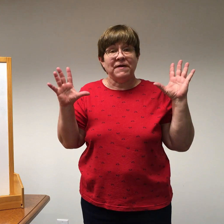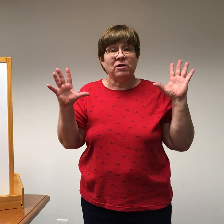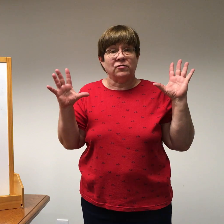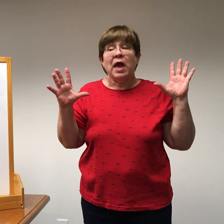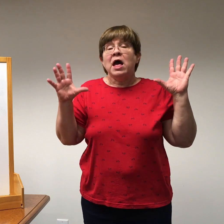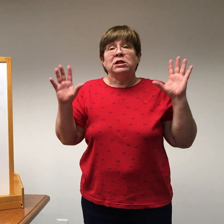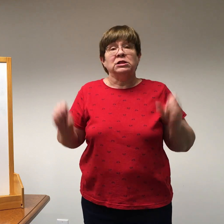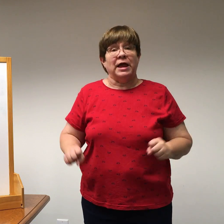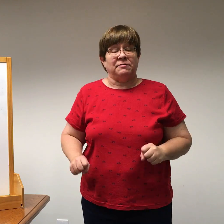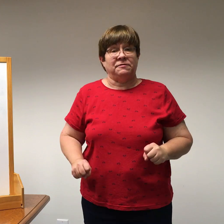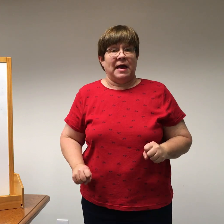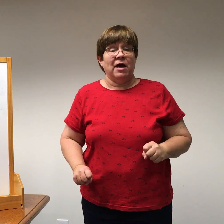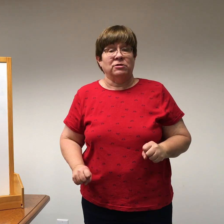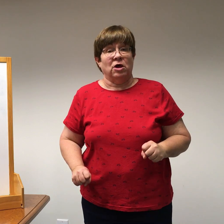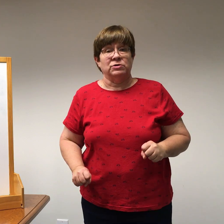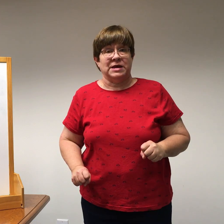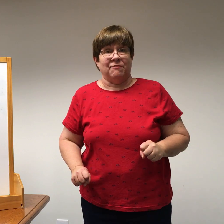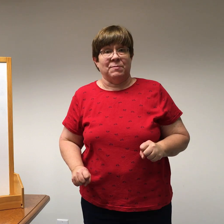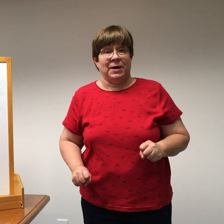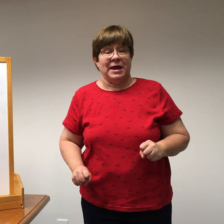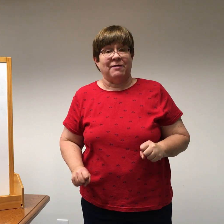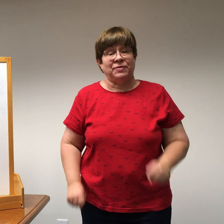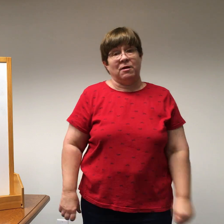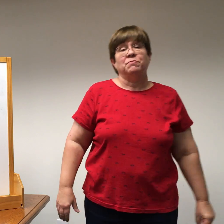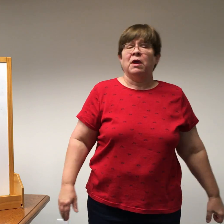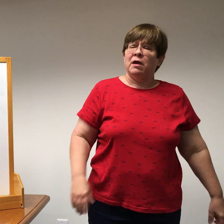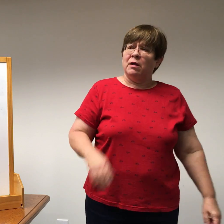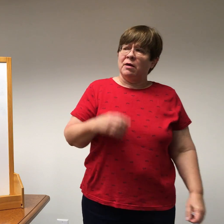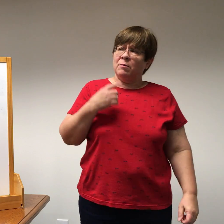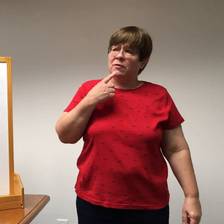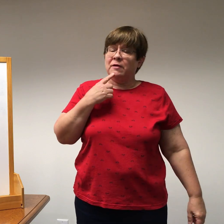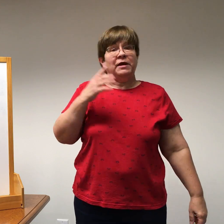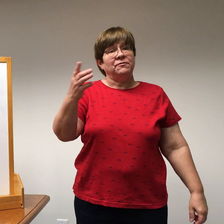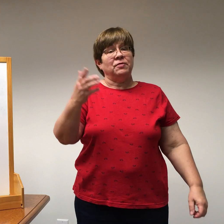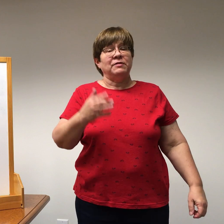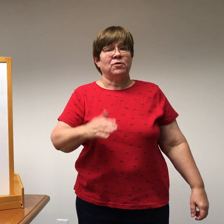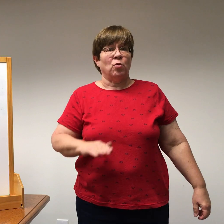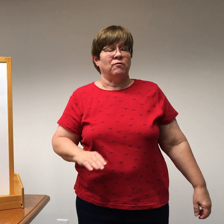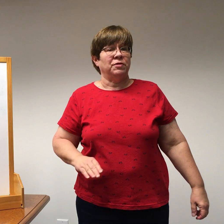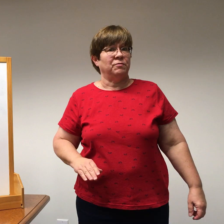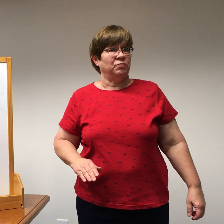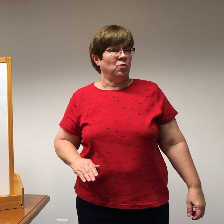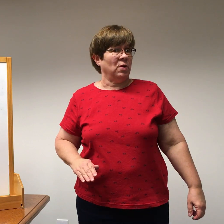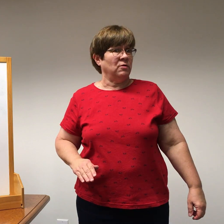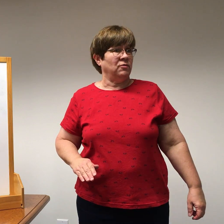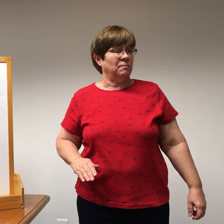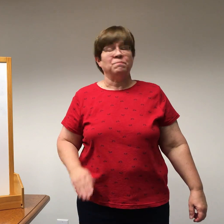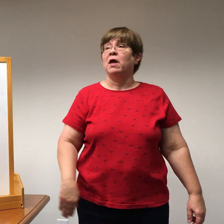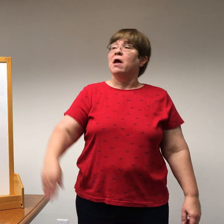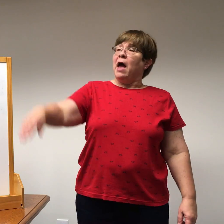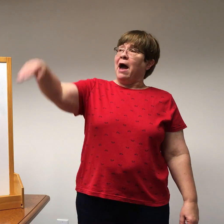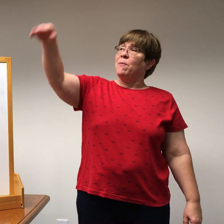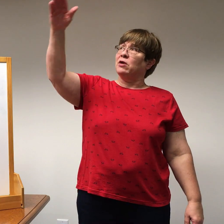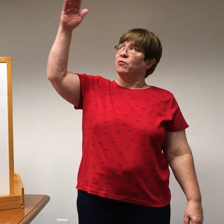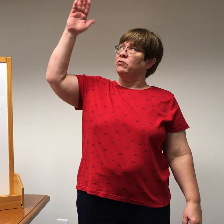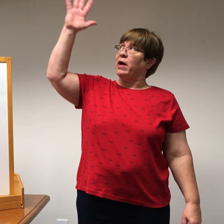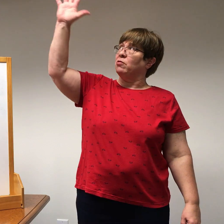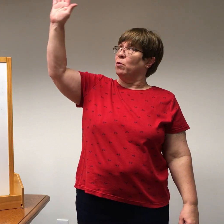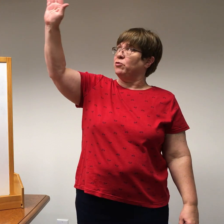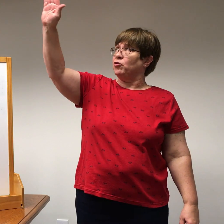fingers. Let's say hello to everybody out there. Let me see, let's go over the words. How about if we do hello? Put your